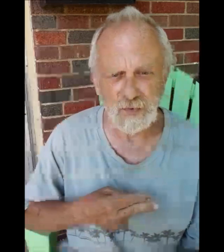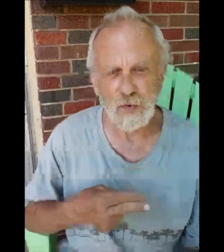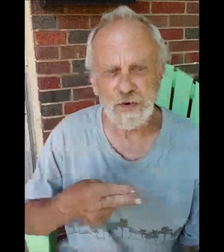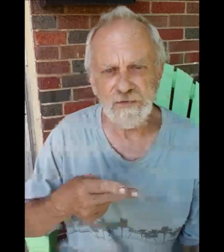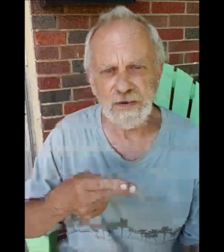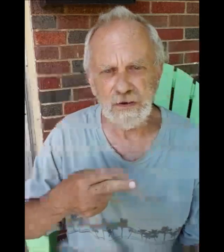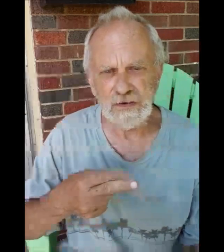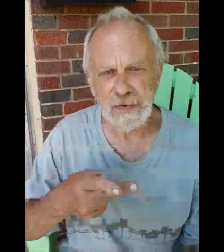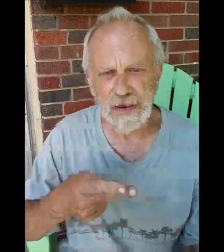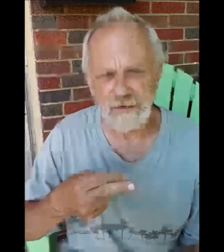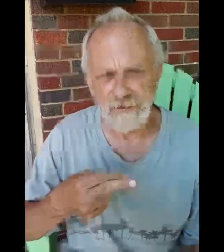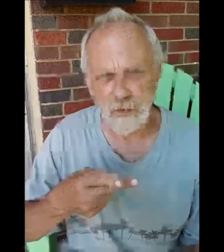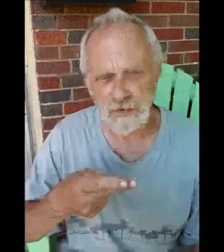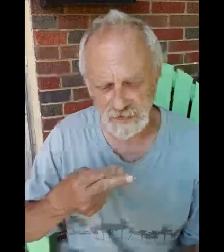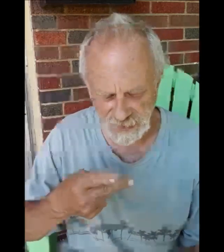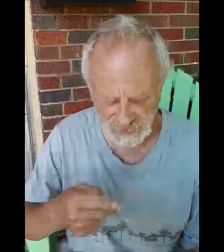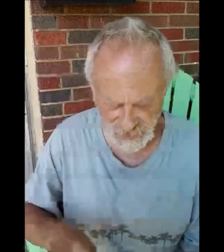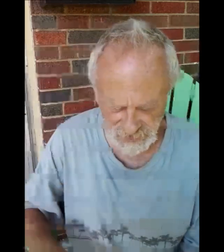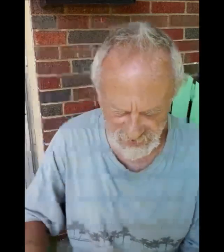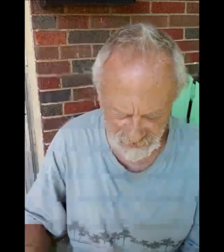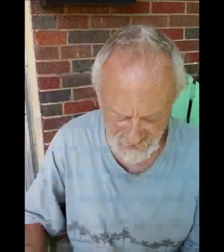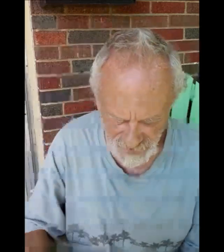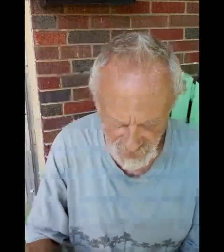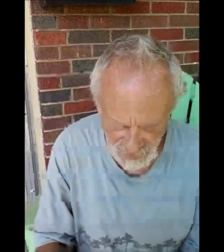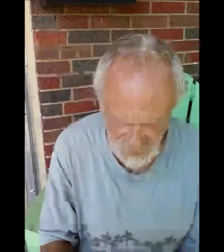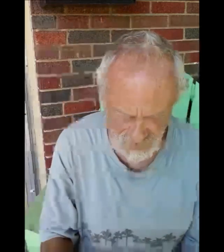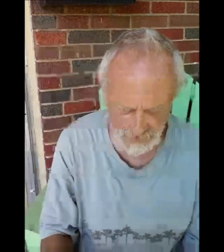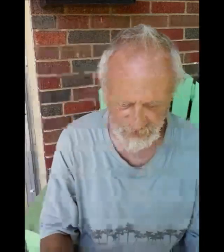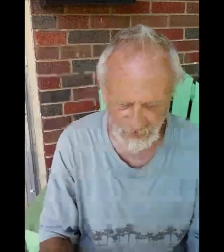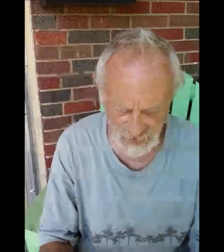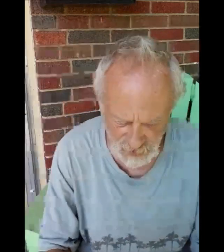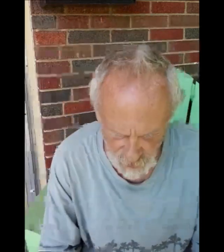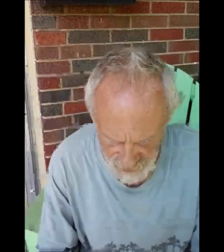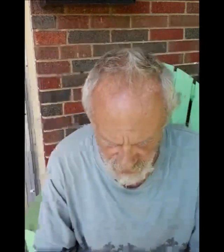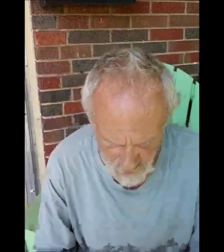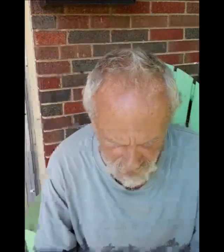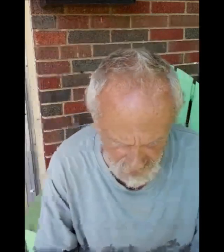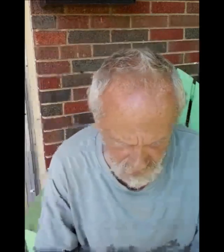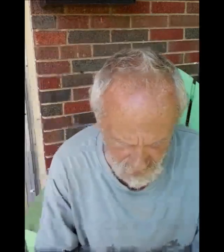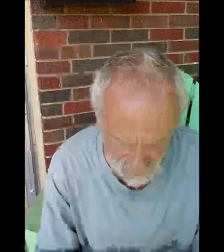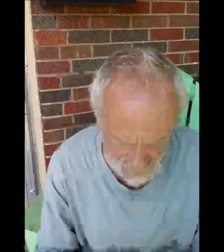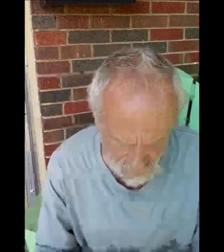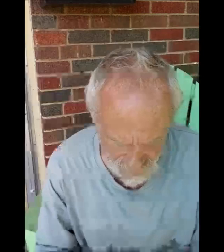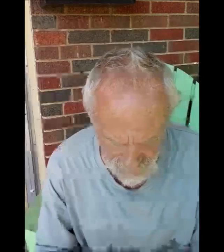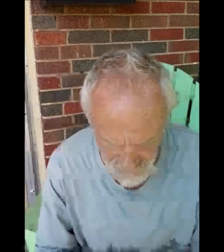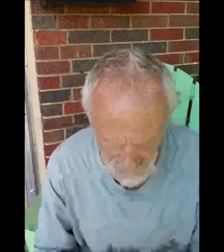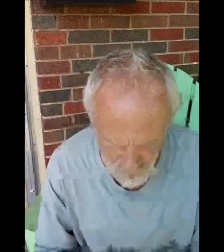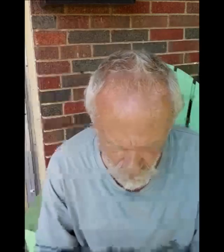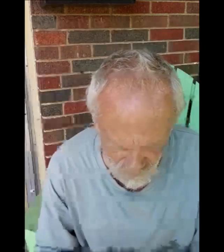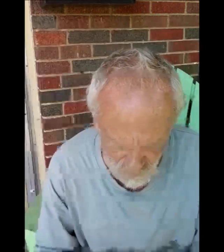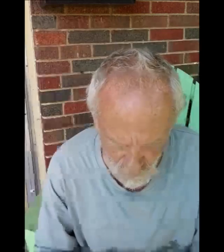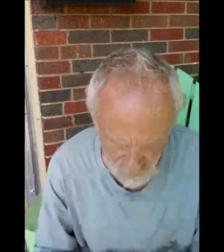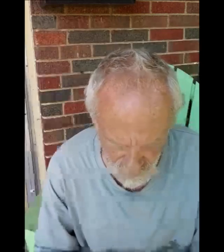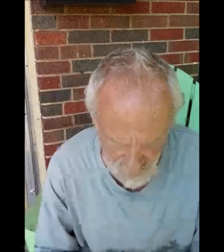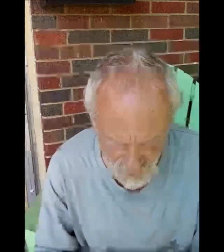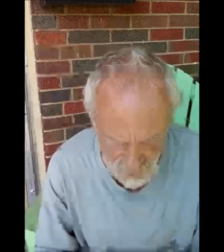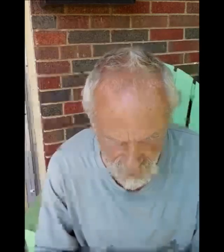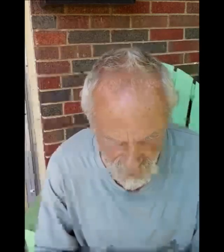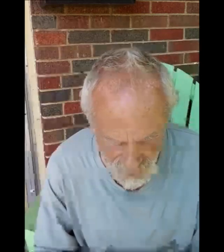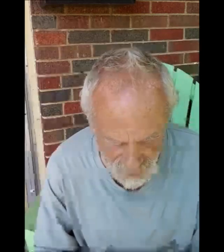your fingers back and forth like this. This shows that you are turning something over and over in your heart, and